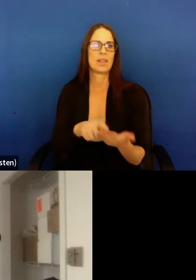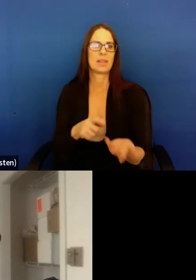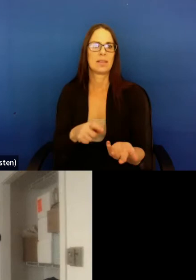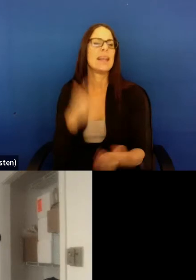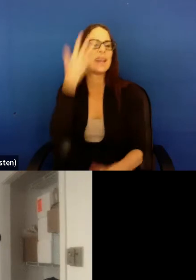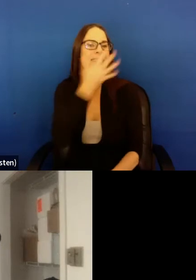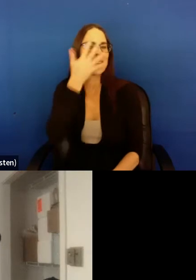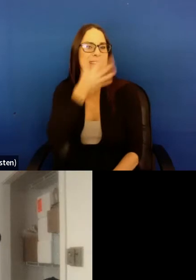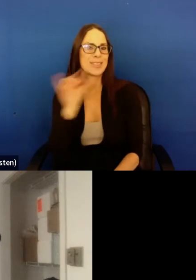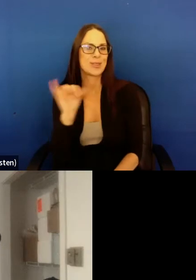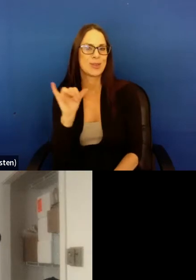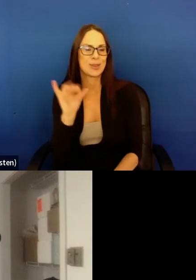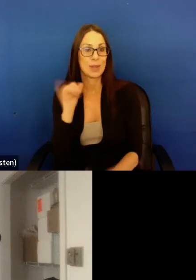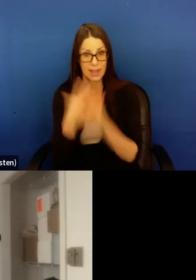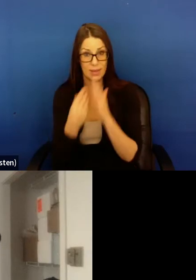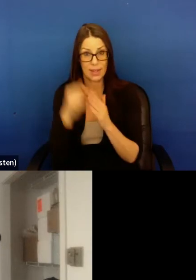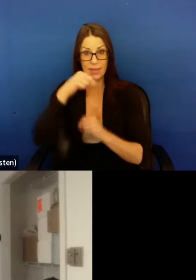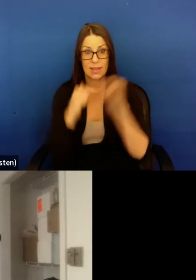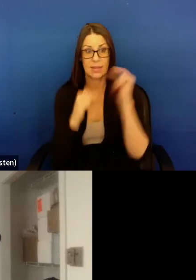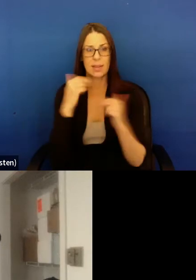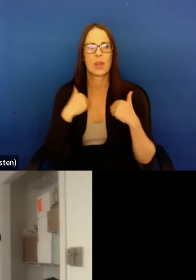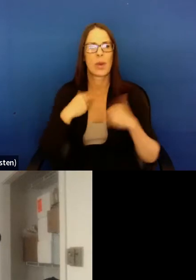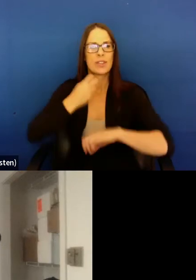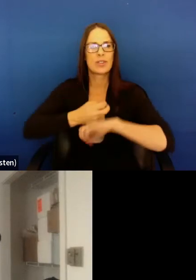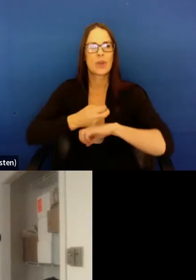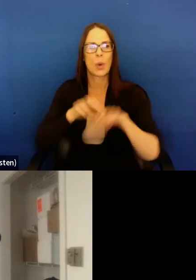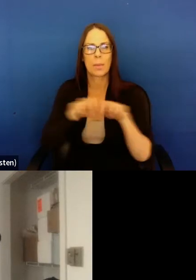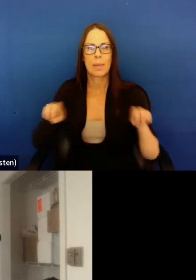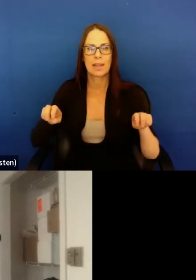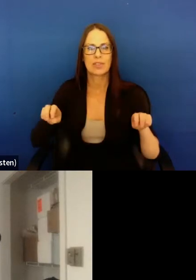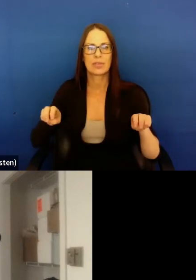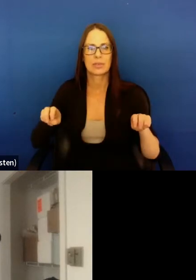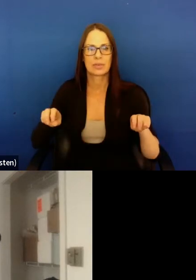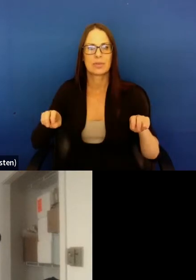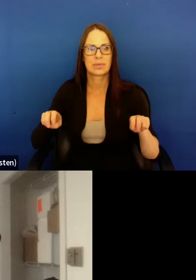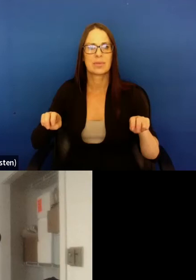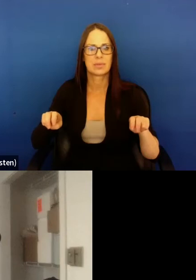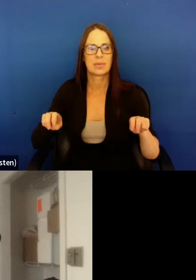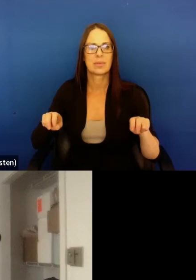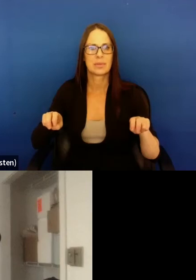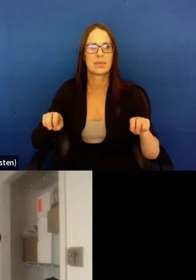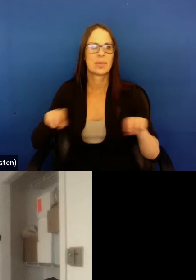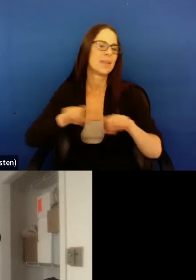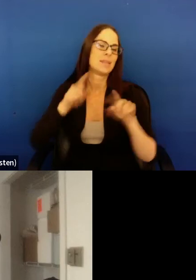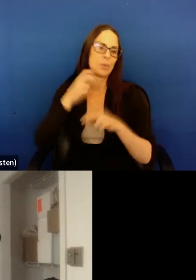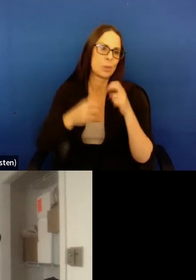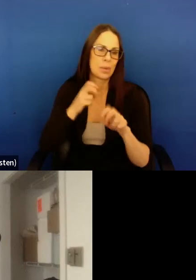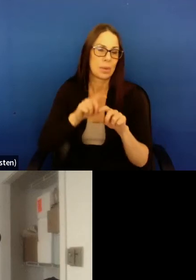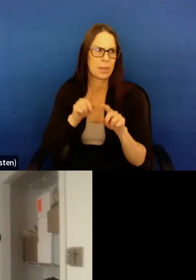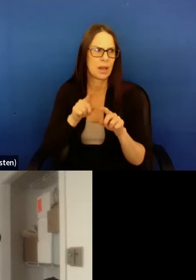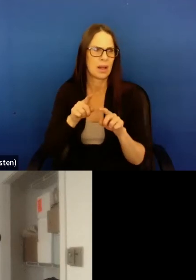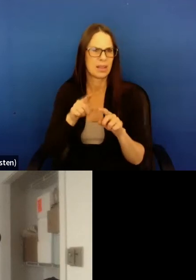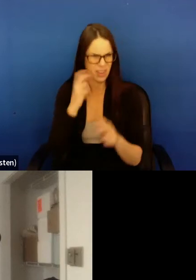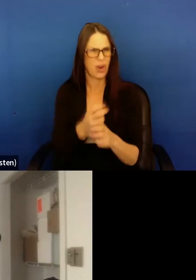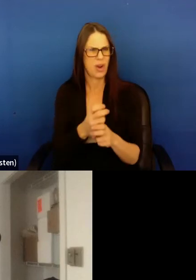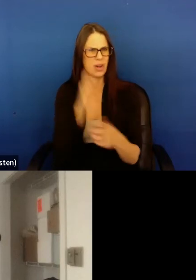Like outside of this building, there are stone benches that are also, it's a different problem, but they're also difficult for me